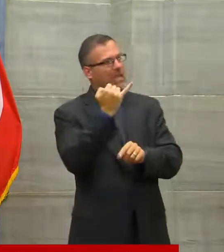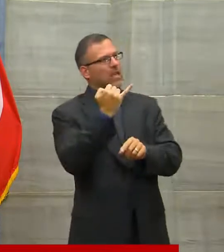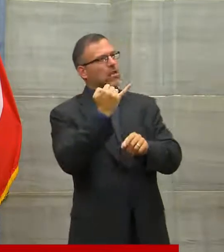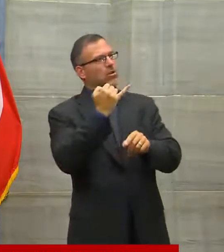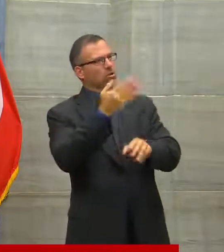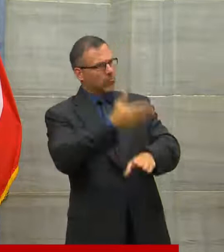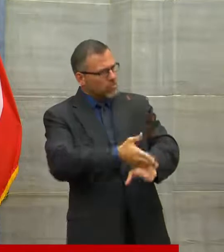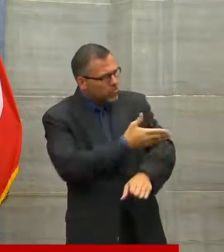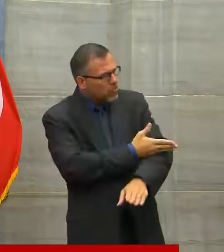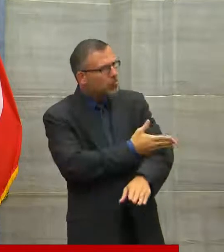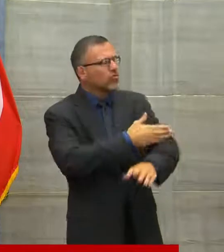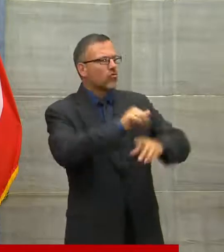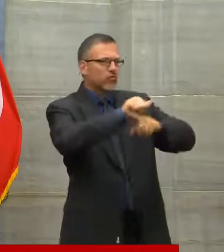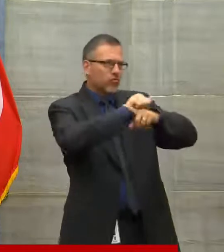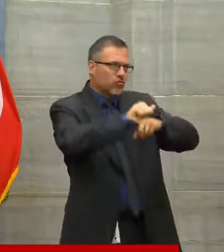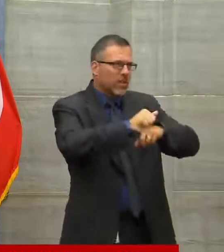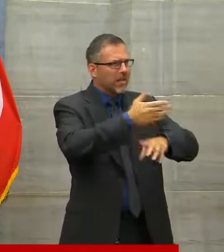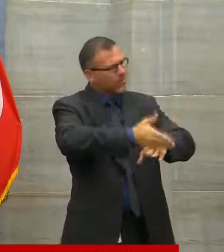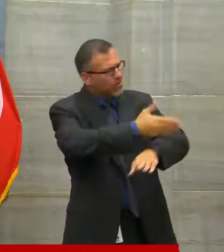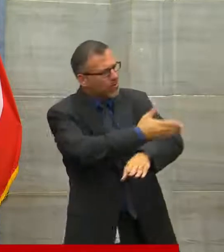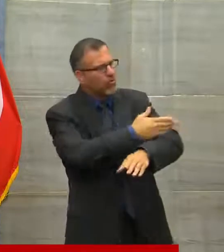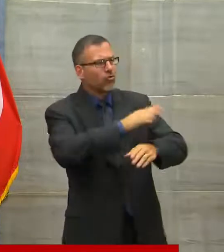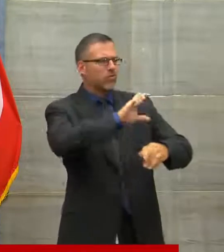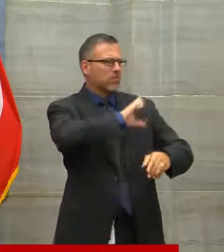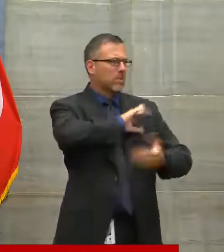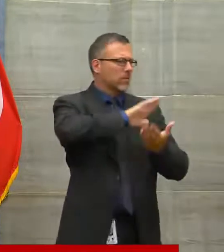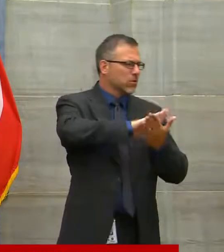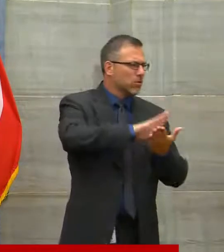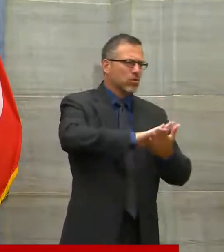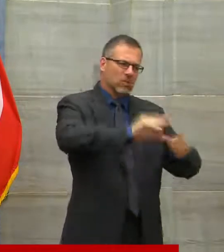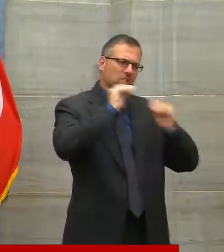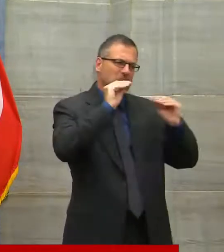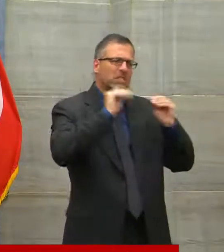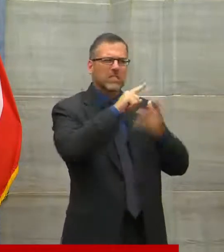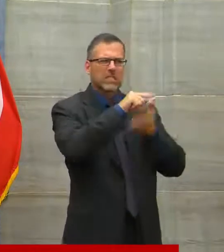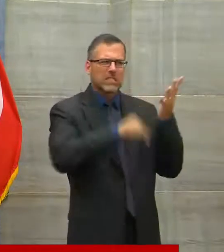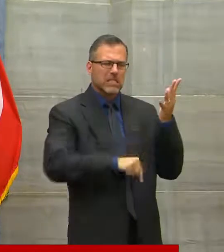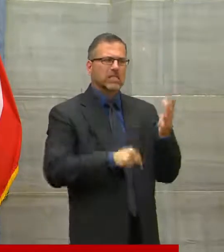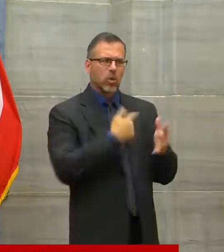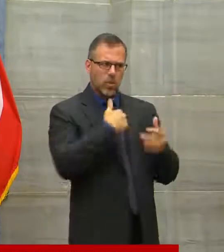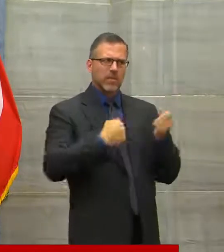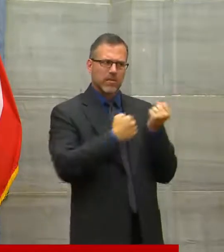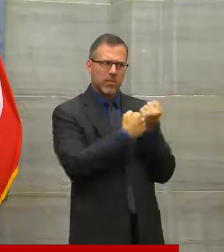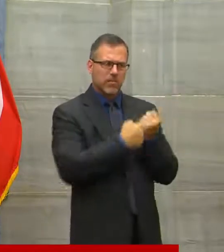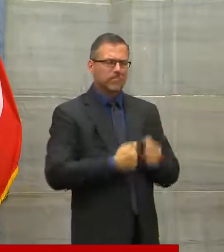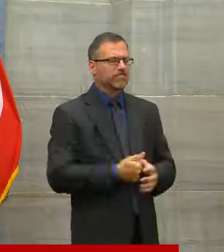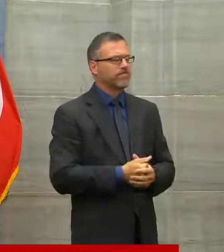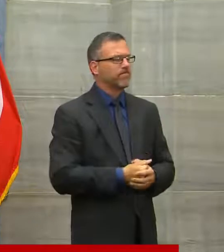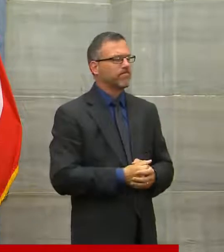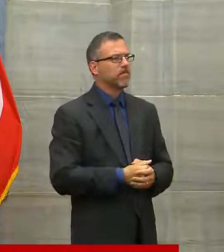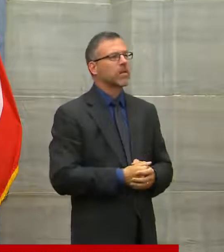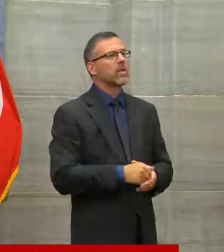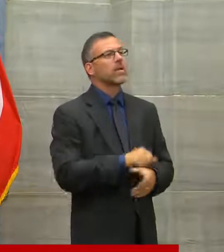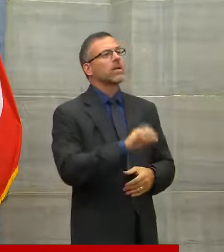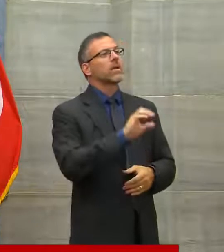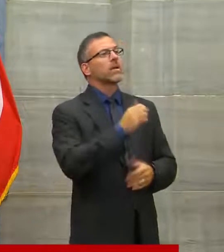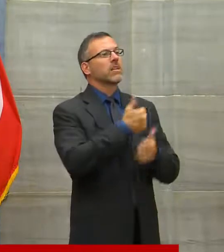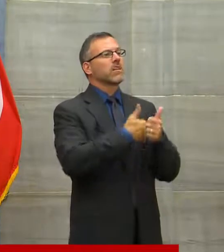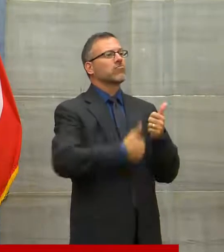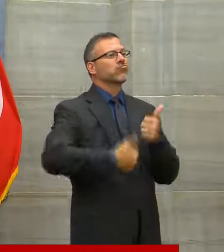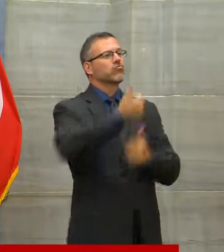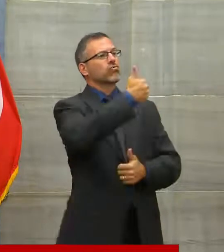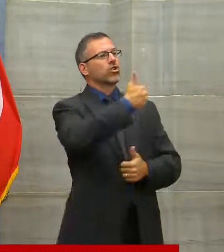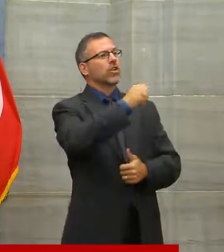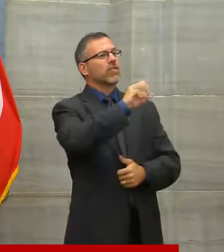enforcement forward. The Tennessee Association of Chiefs of Police has a long history